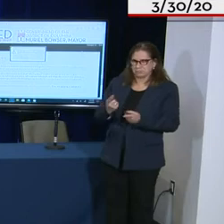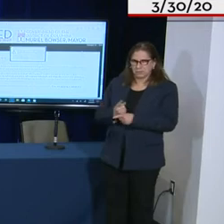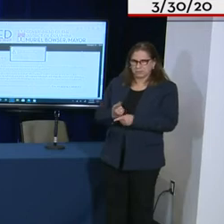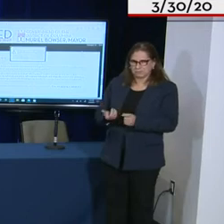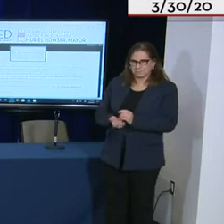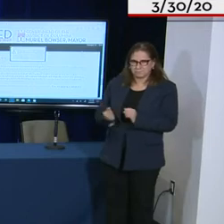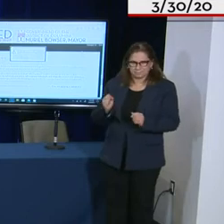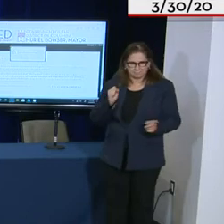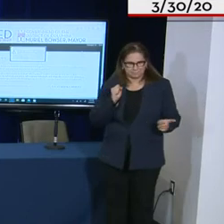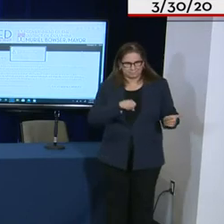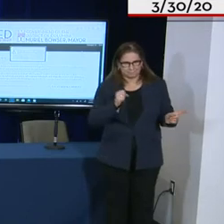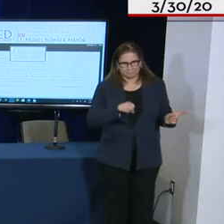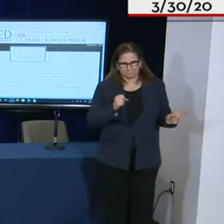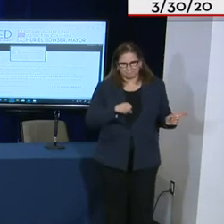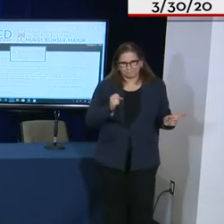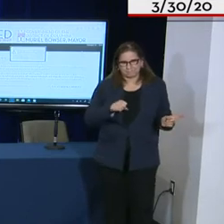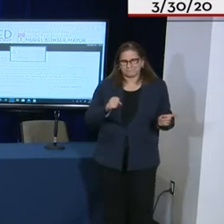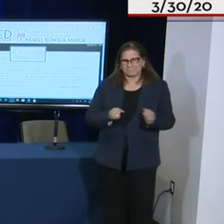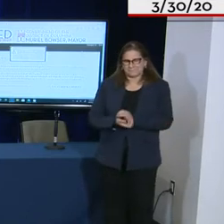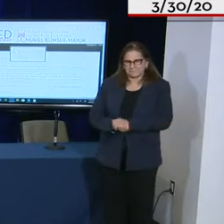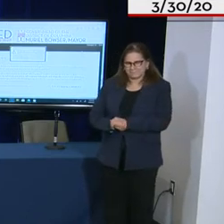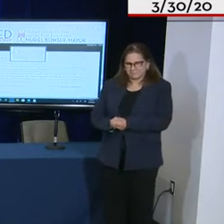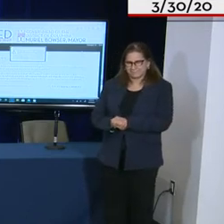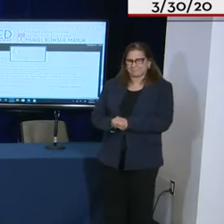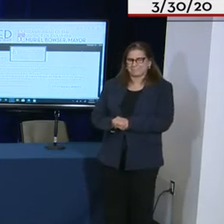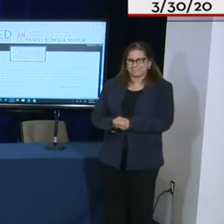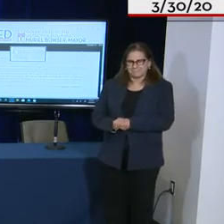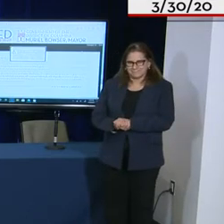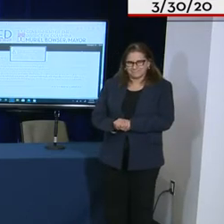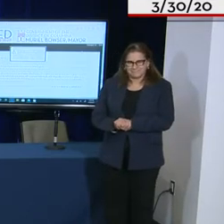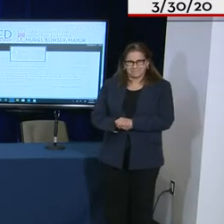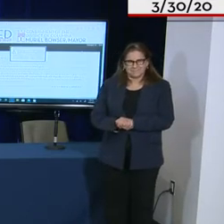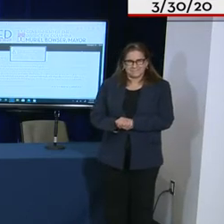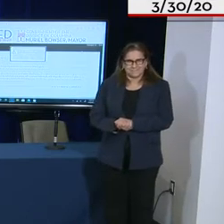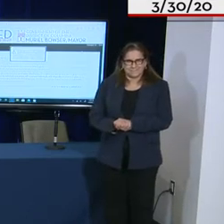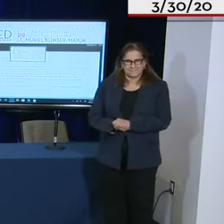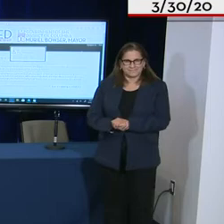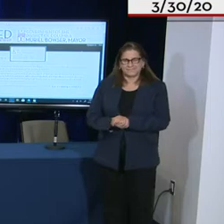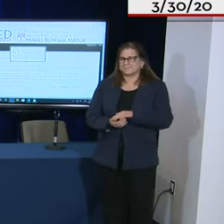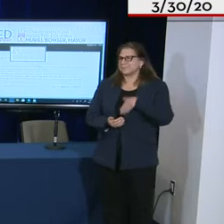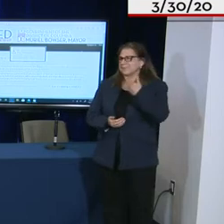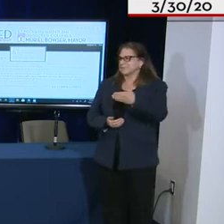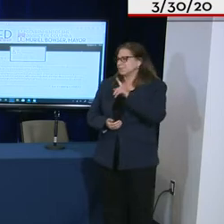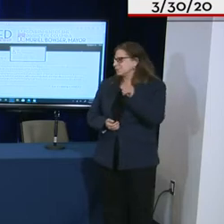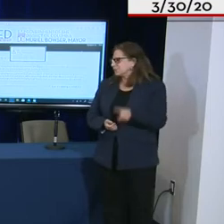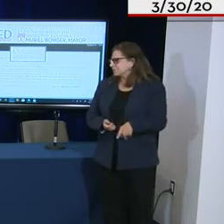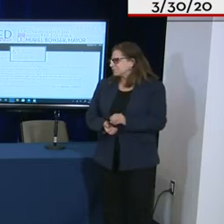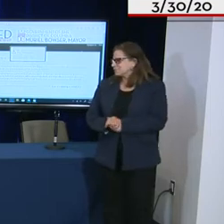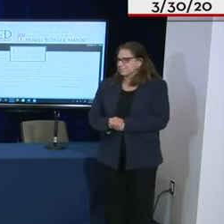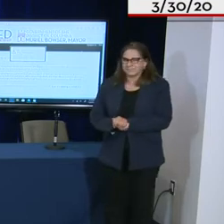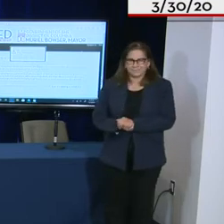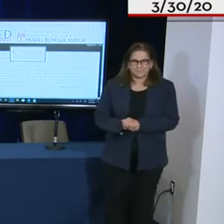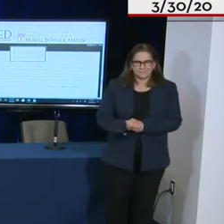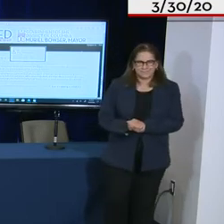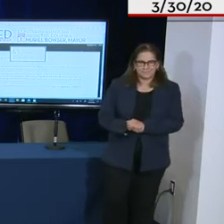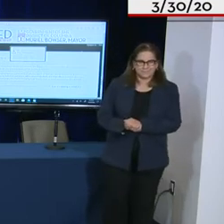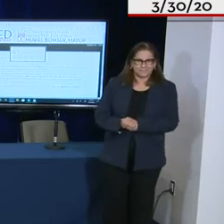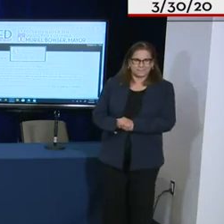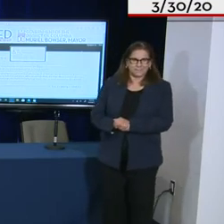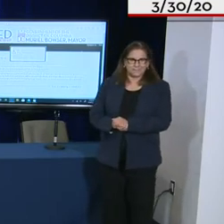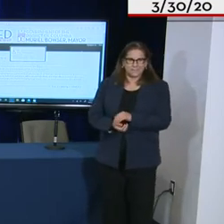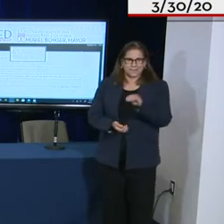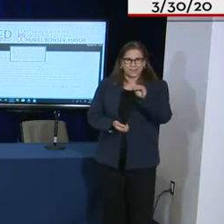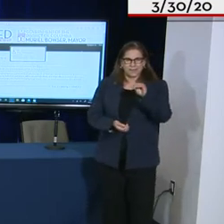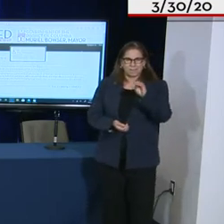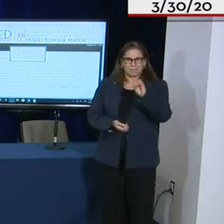ma'am. All right. And our next question is going to be from Adele Moore. Adele, you are now